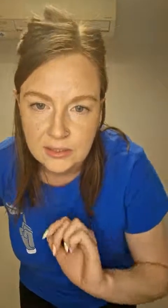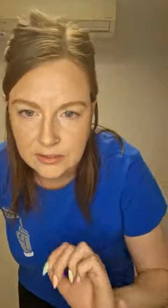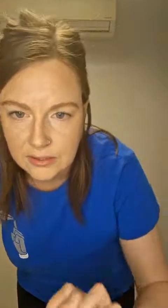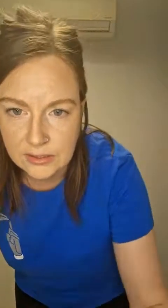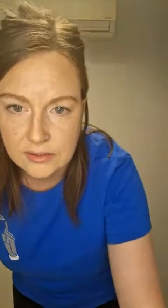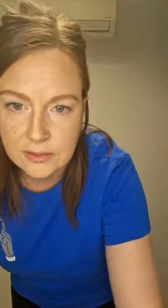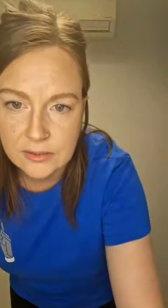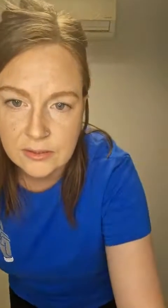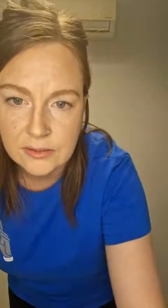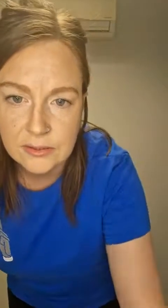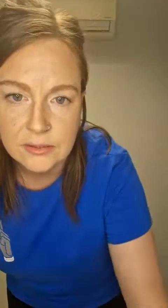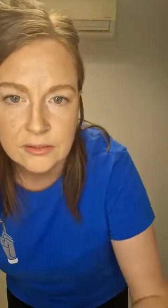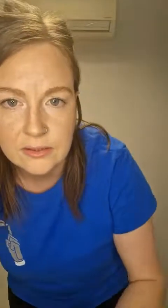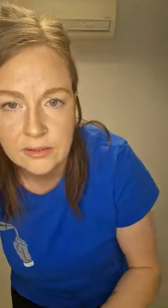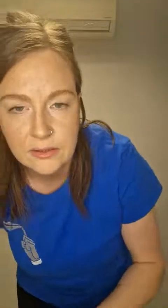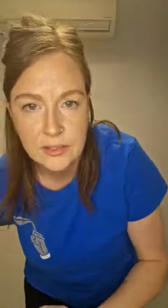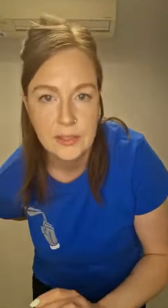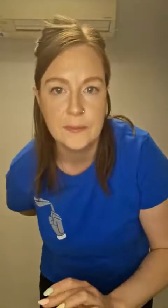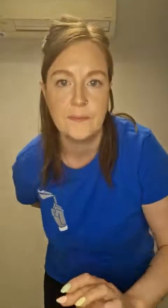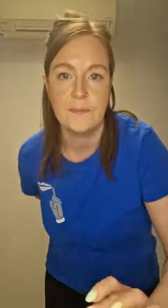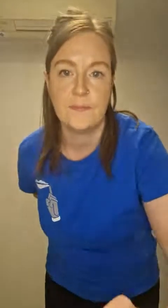Da, da, da.